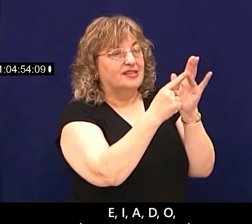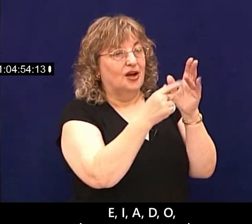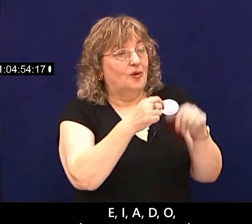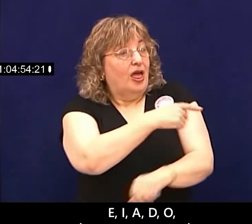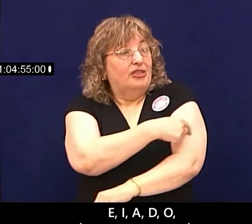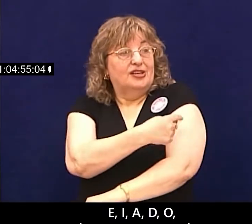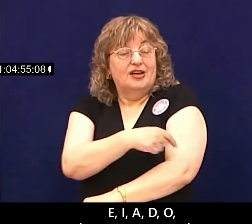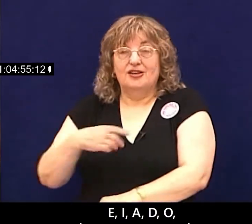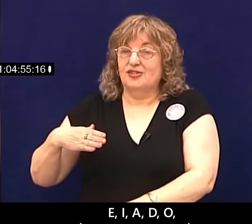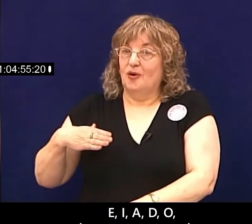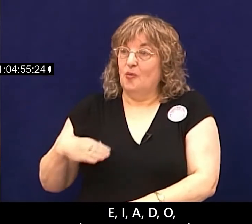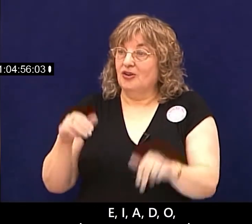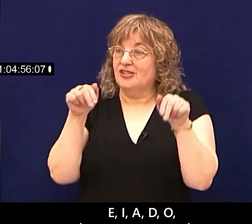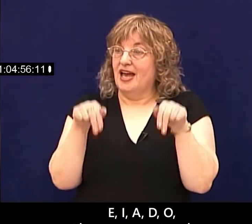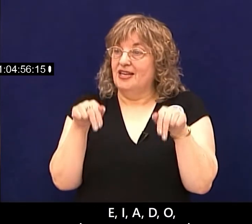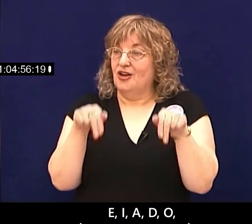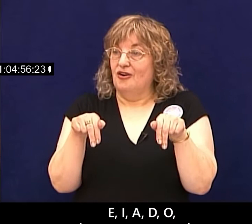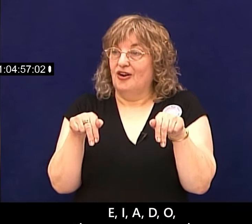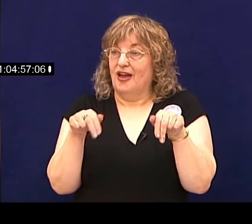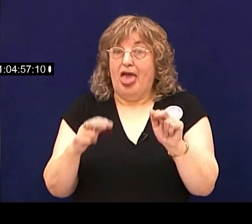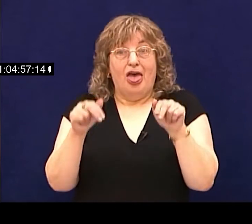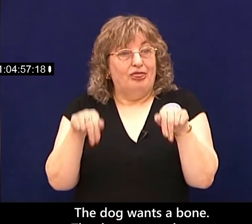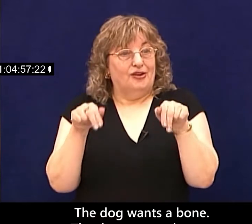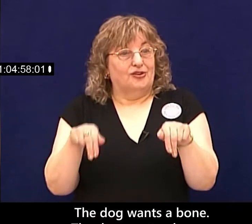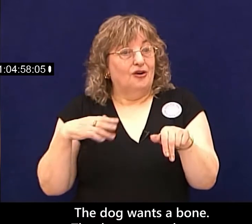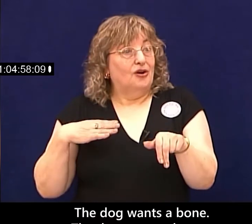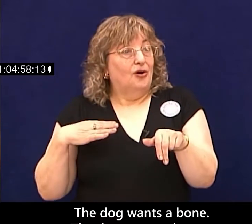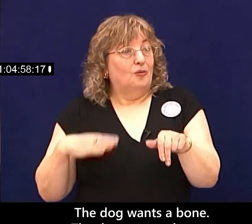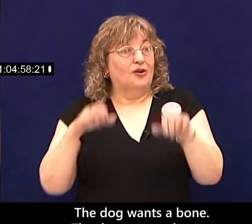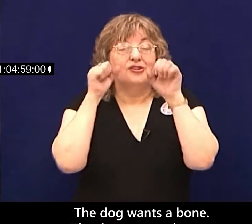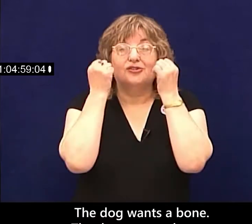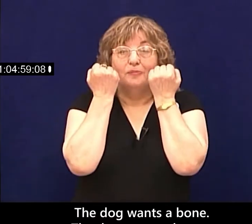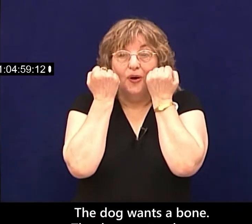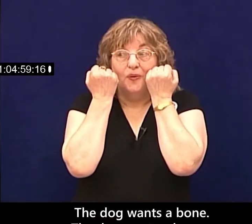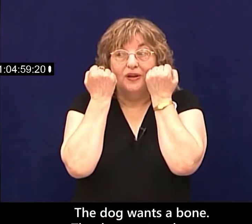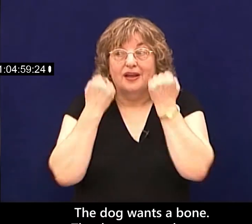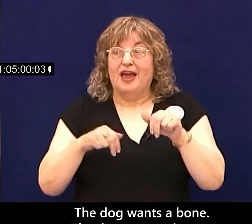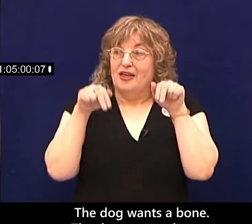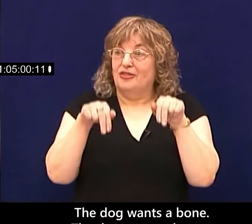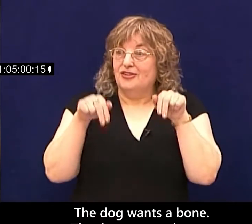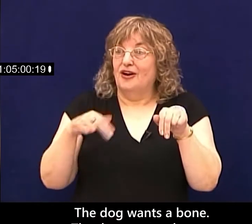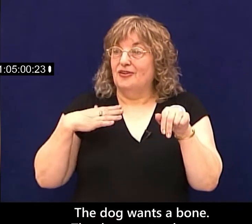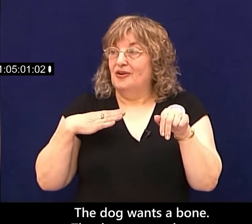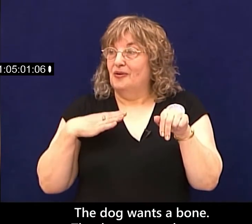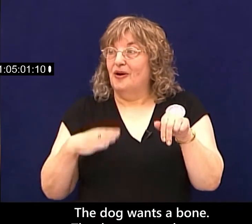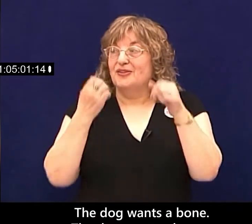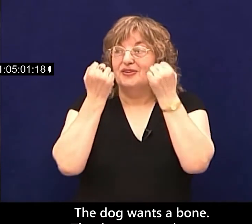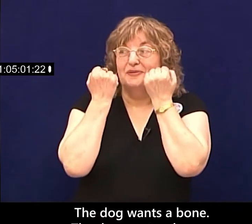E-I-A-D-O, the nurse wants a dog. The dog wants a bone. The dog wants a